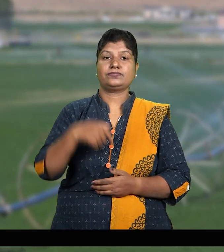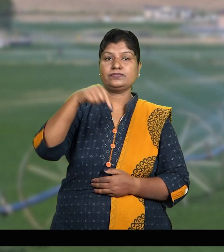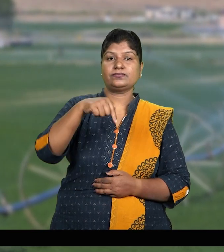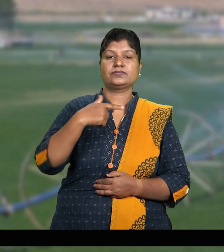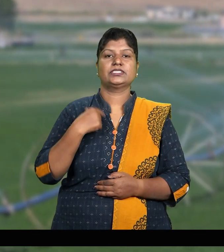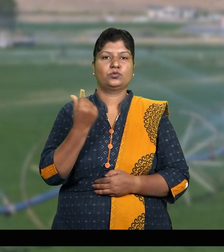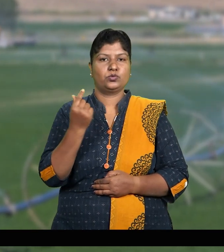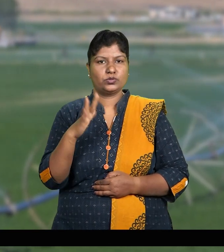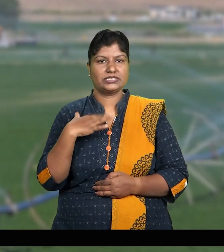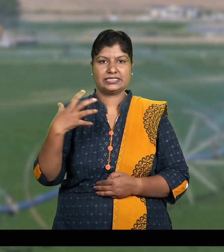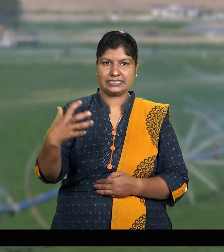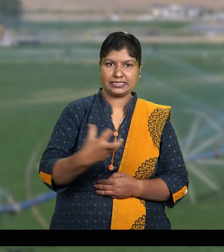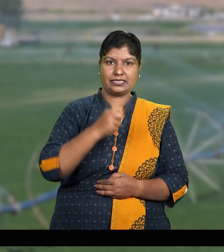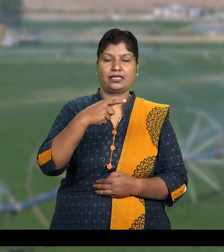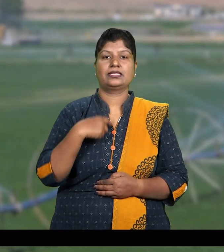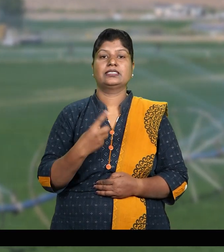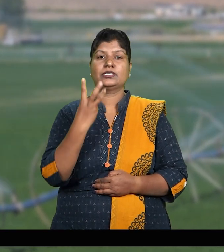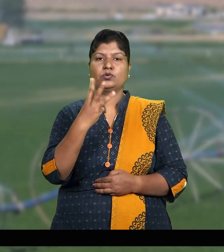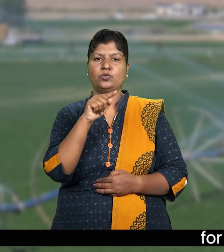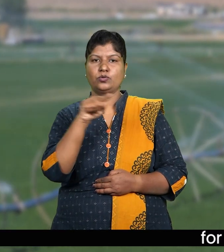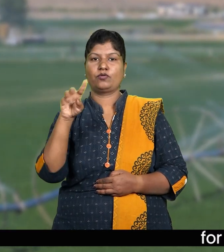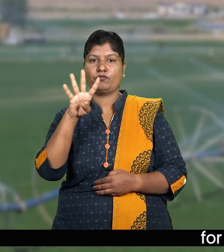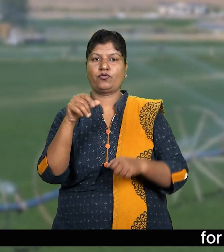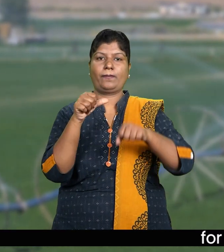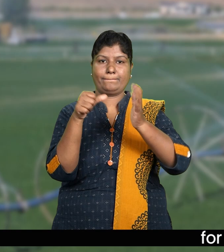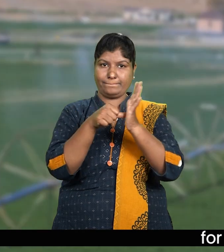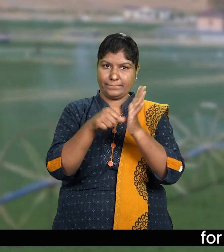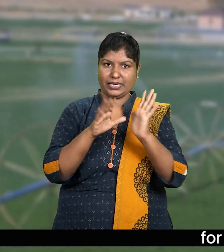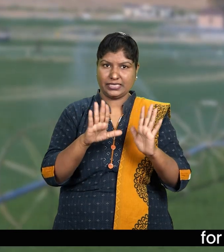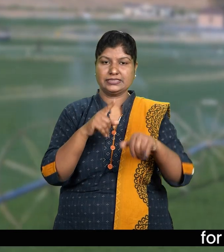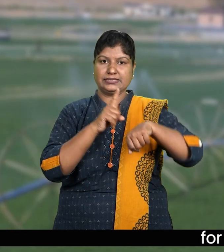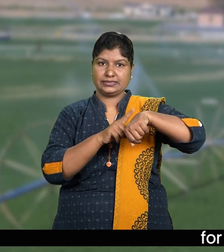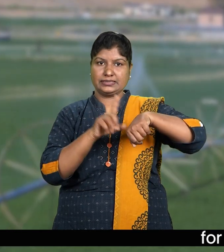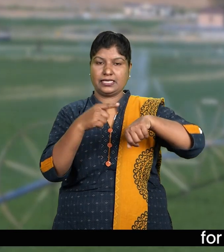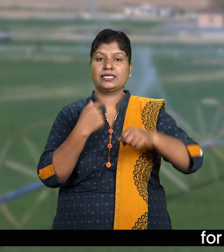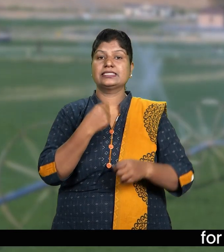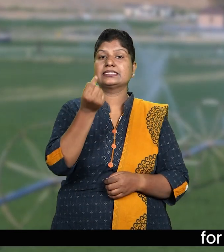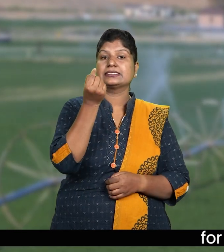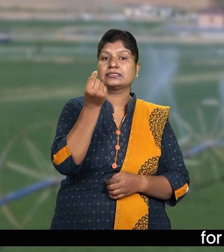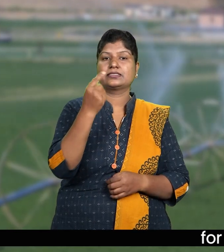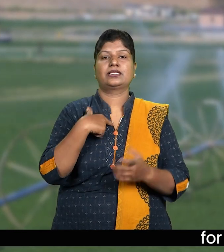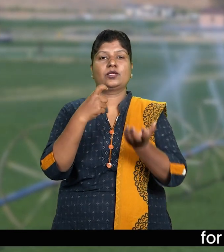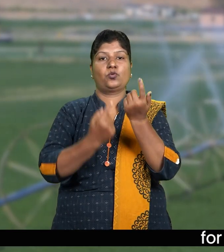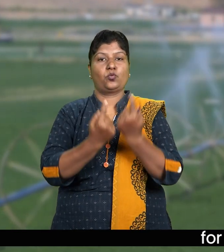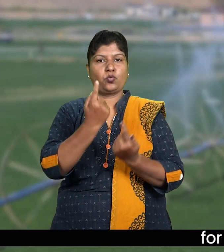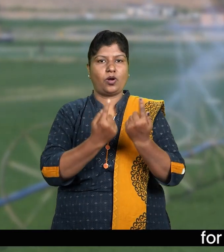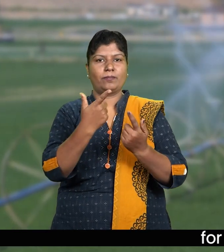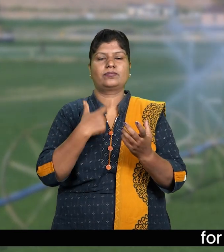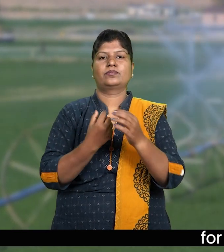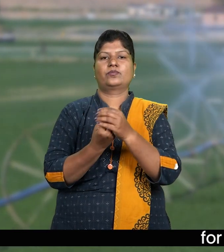It usually takes 3 to 4 months for a cereal crop to mature.